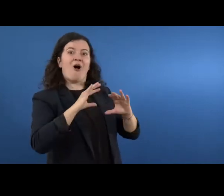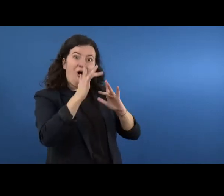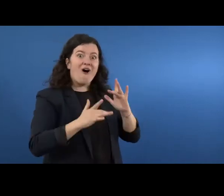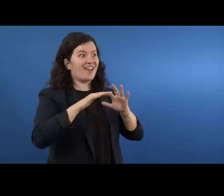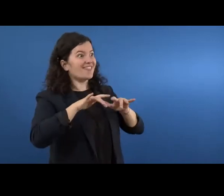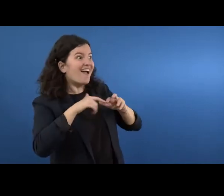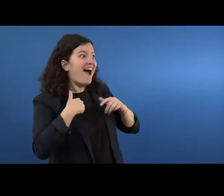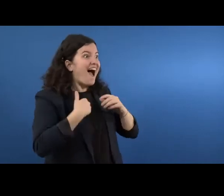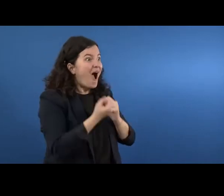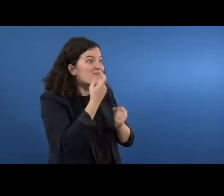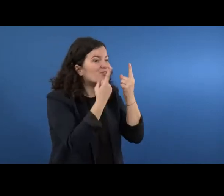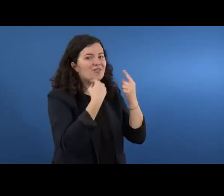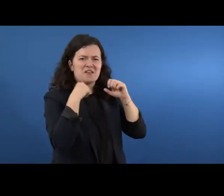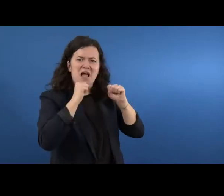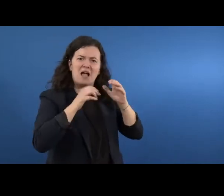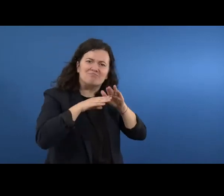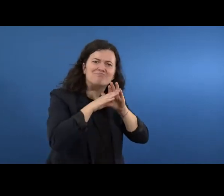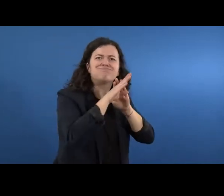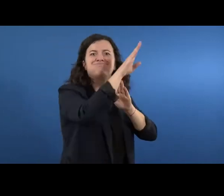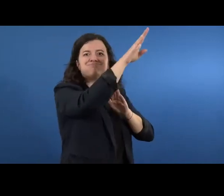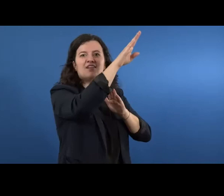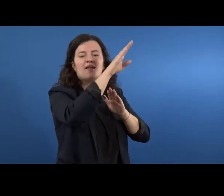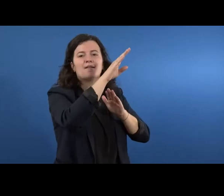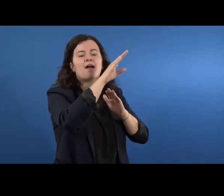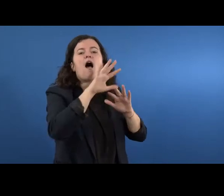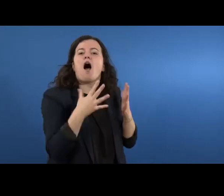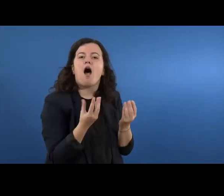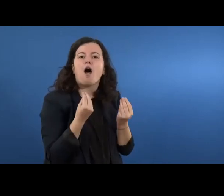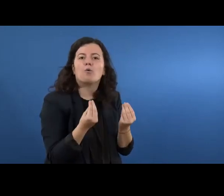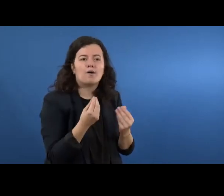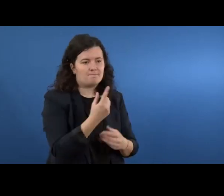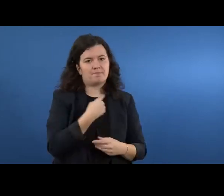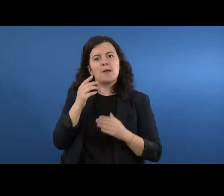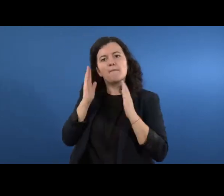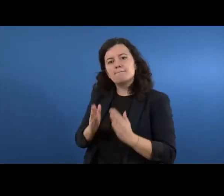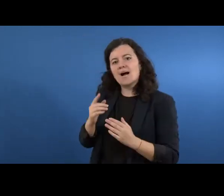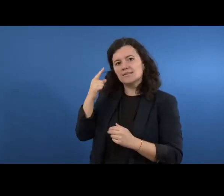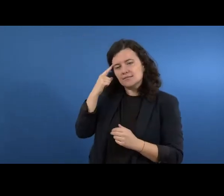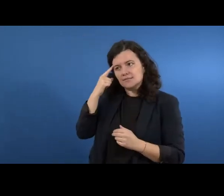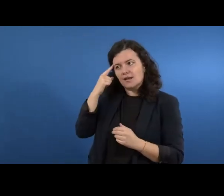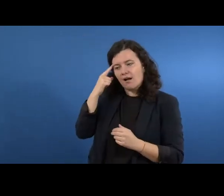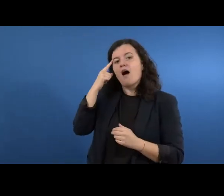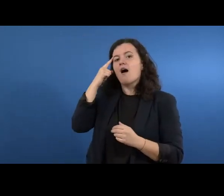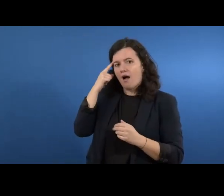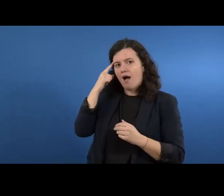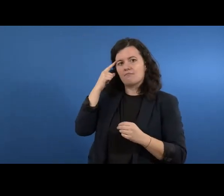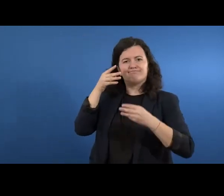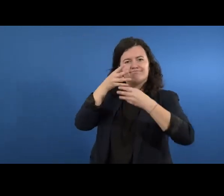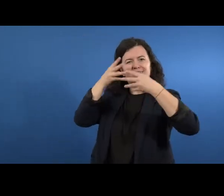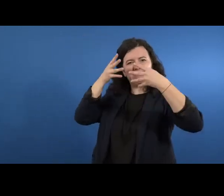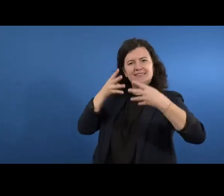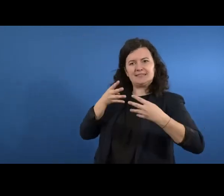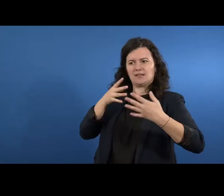opportunities, we also should make sure that systems themselves,